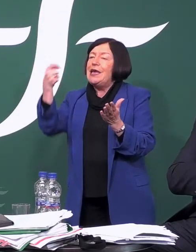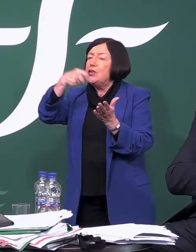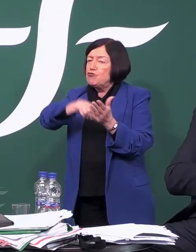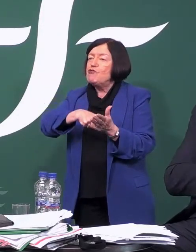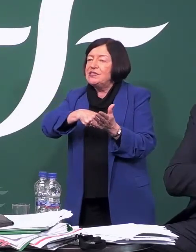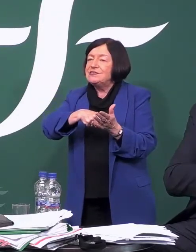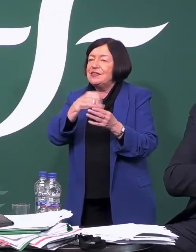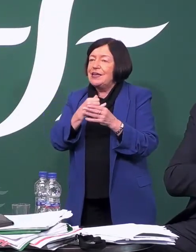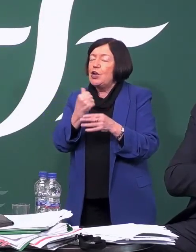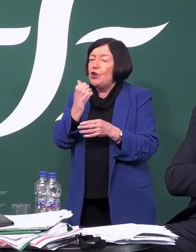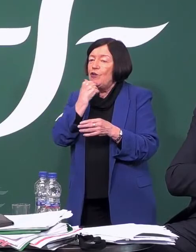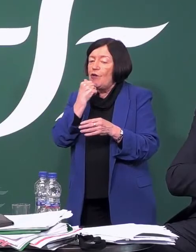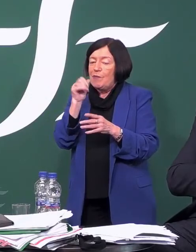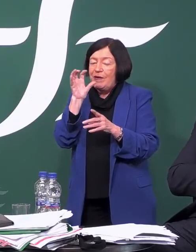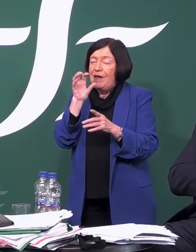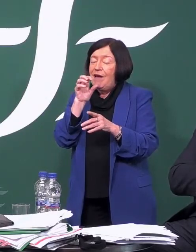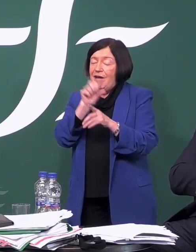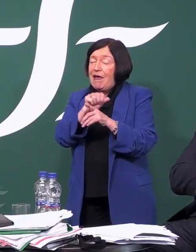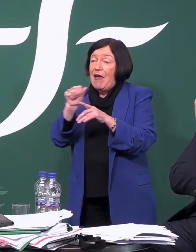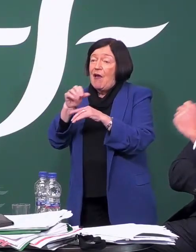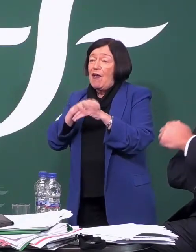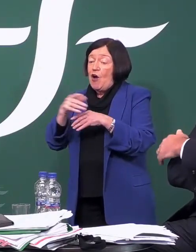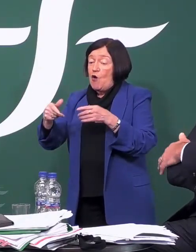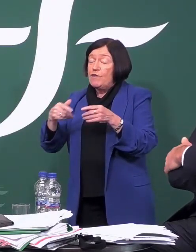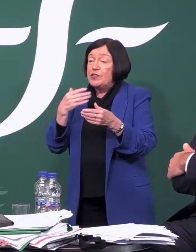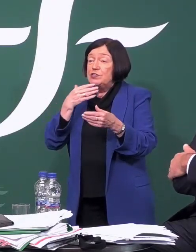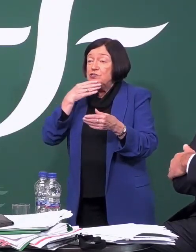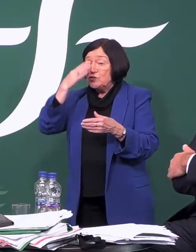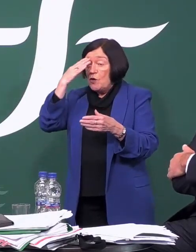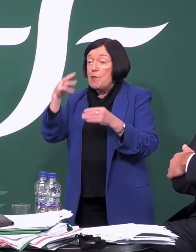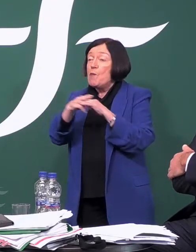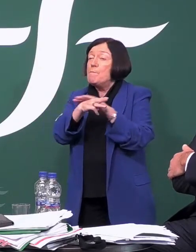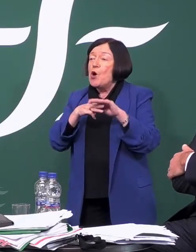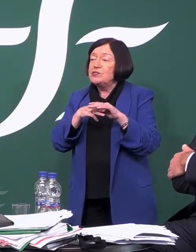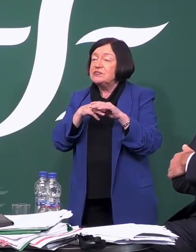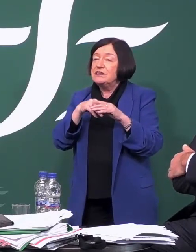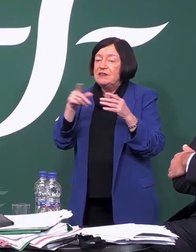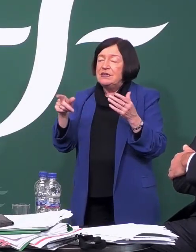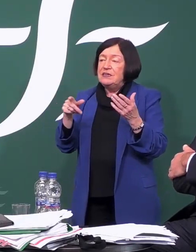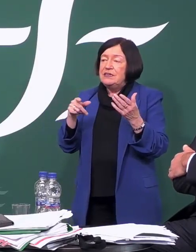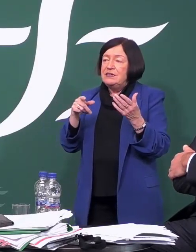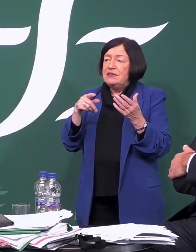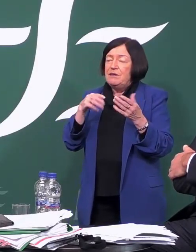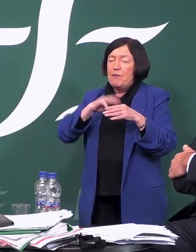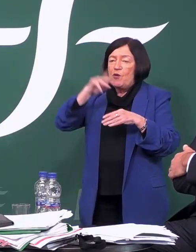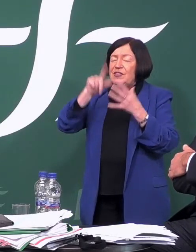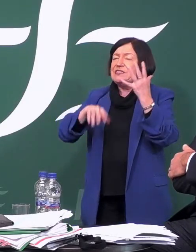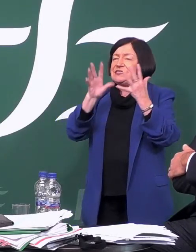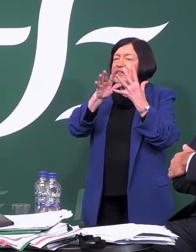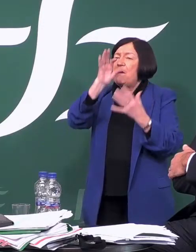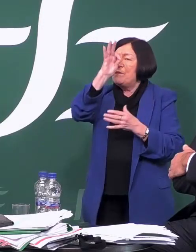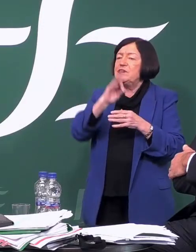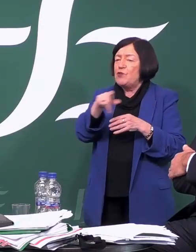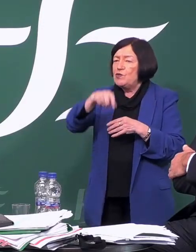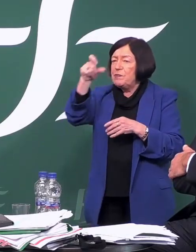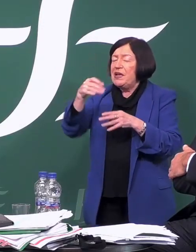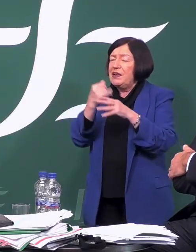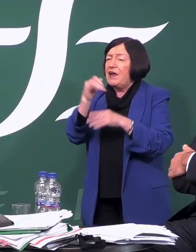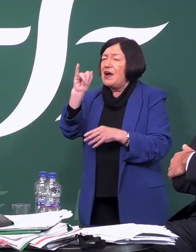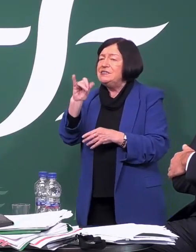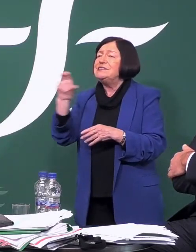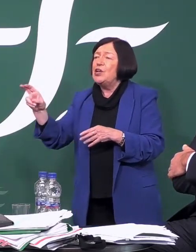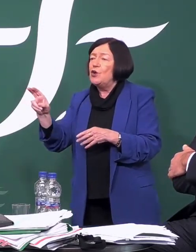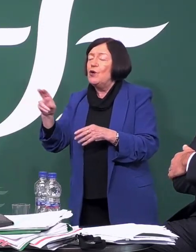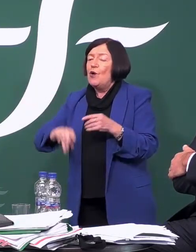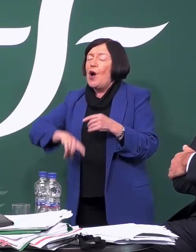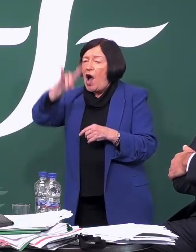in cases over the summer months at one stage approaching between 8 and 10% of those patients in ICU, and a